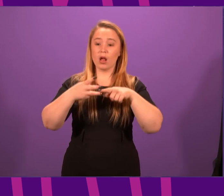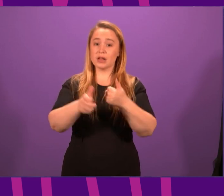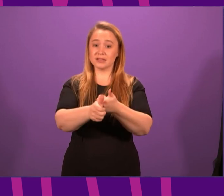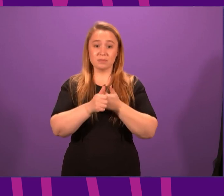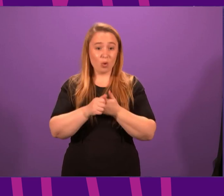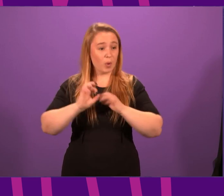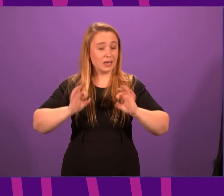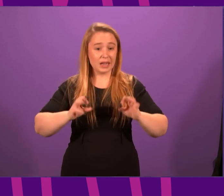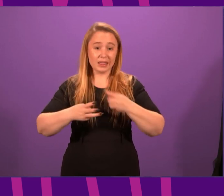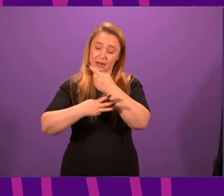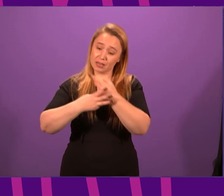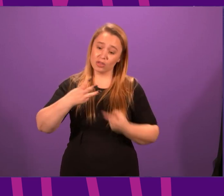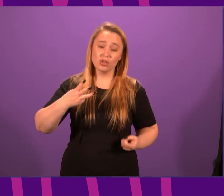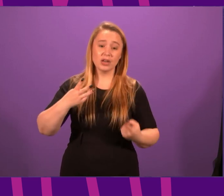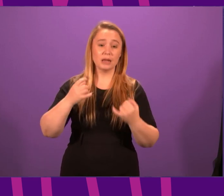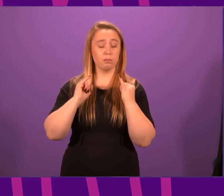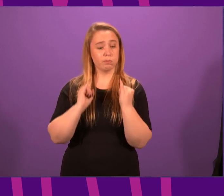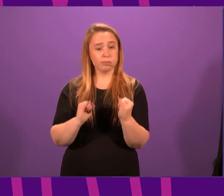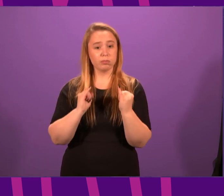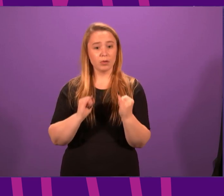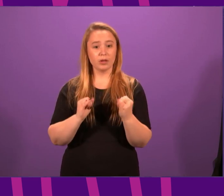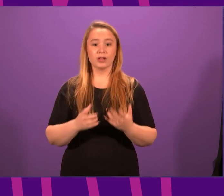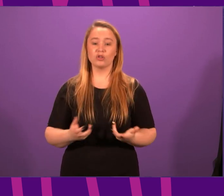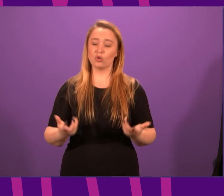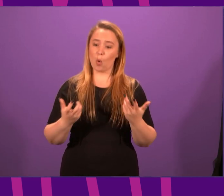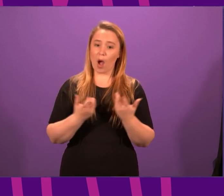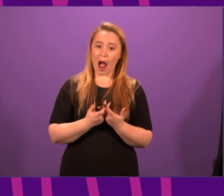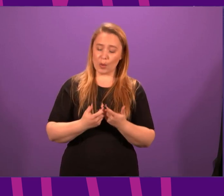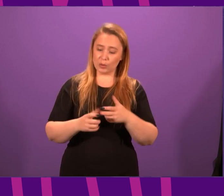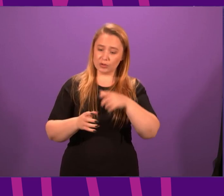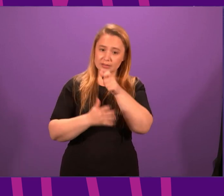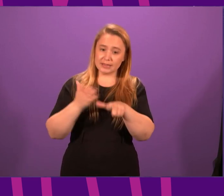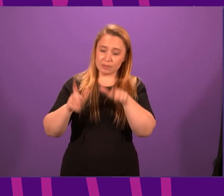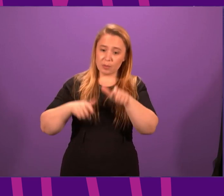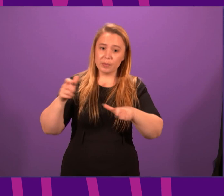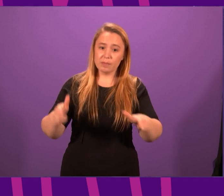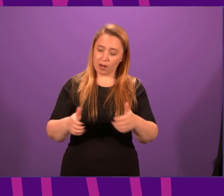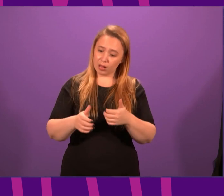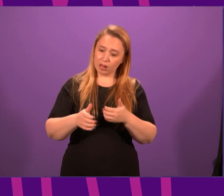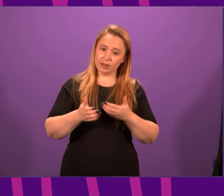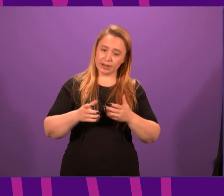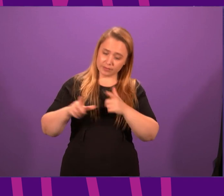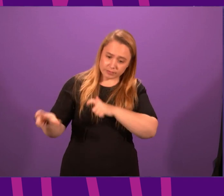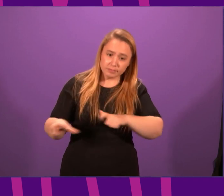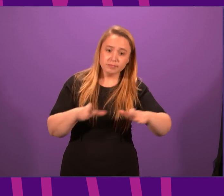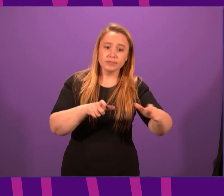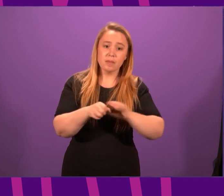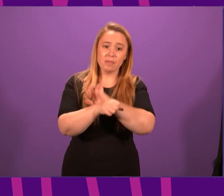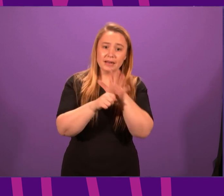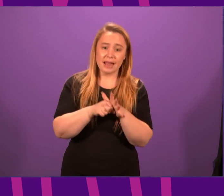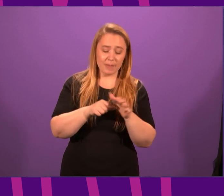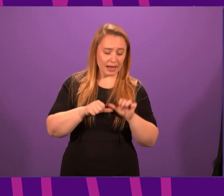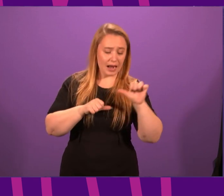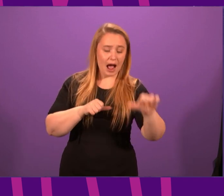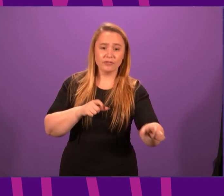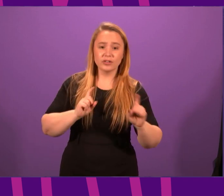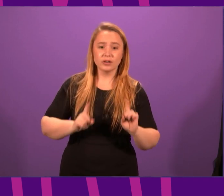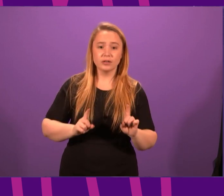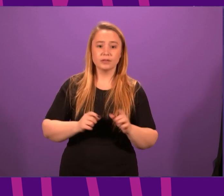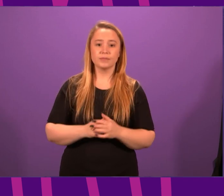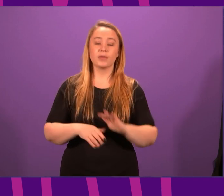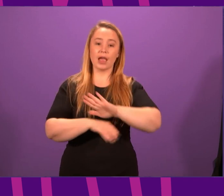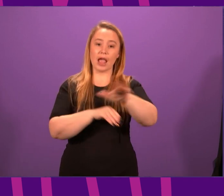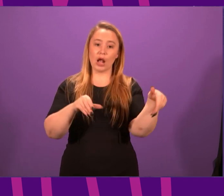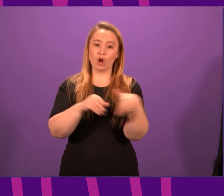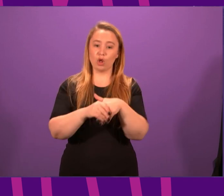Control and support that they need to enable them to endure the pandemic and whatever comes after it. And I note Inclusion